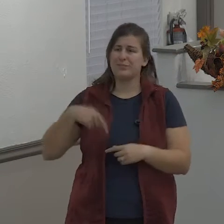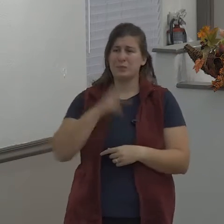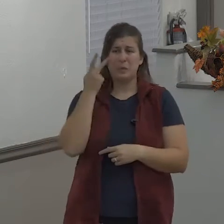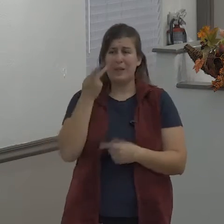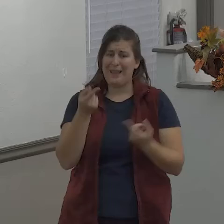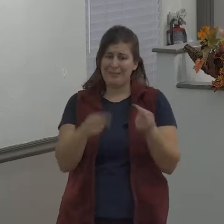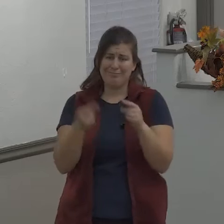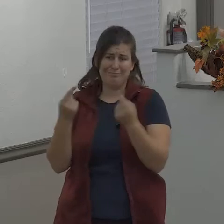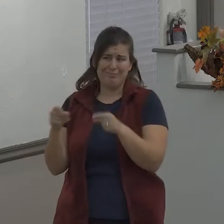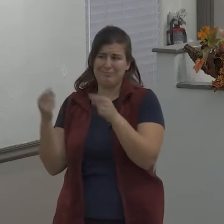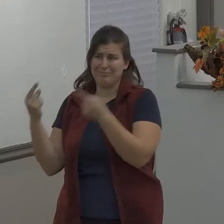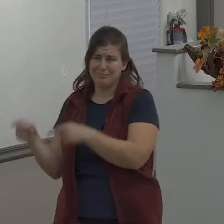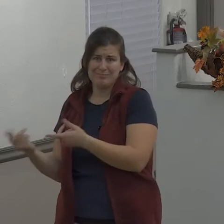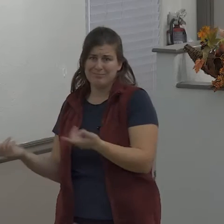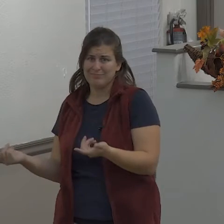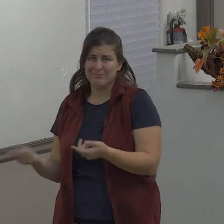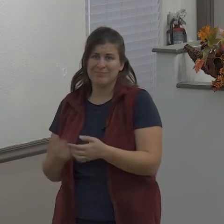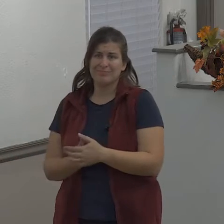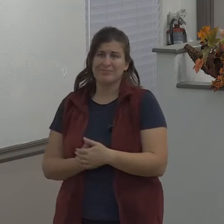And we see that happening.